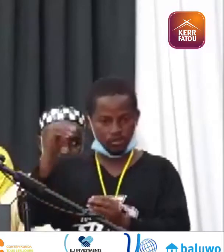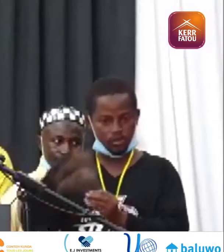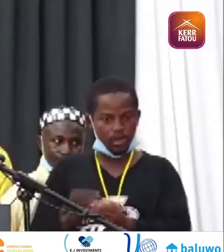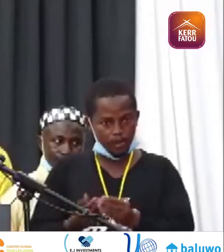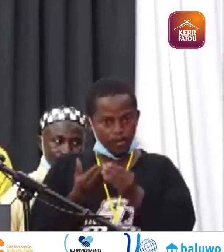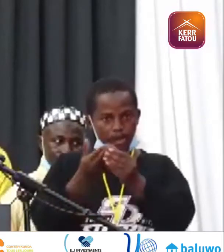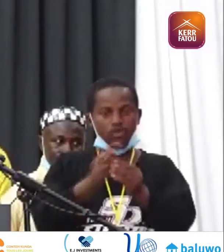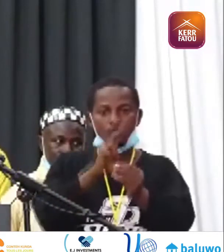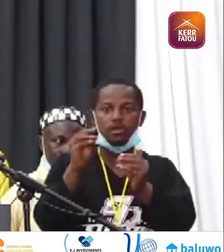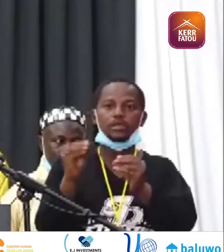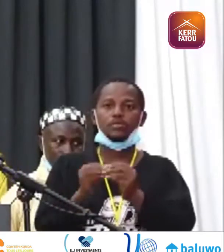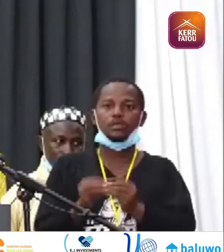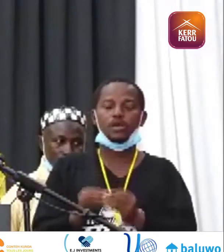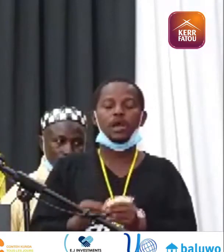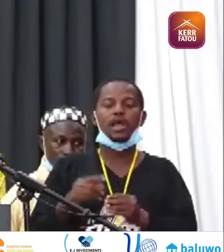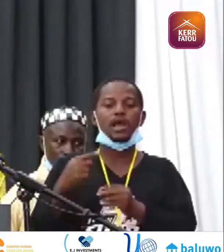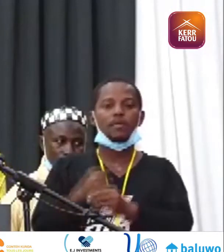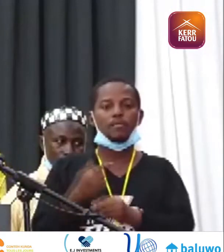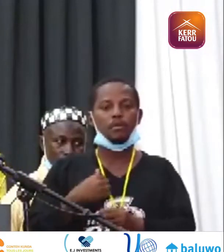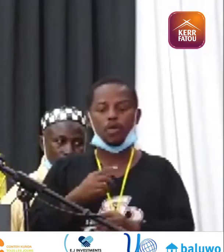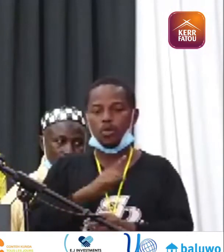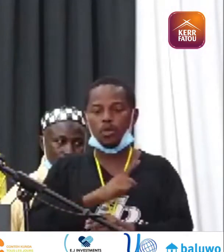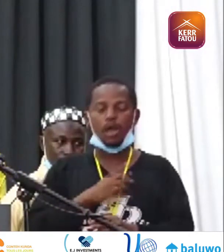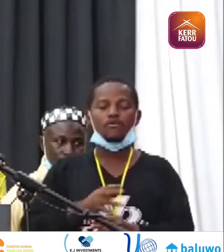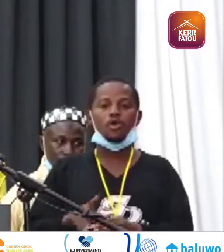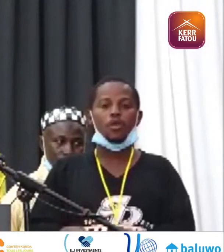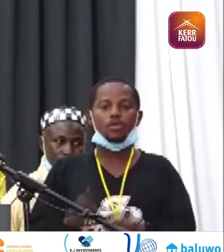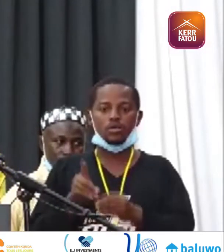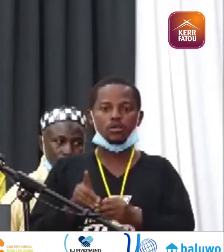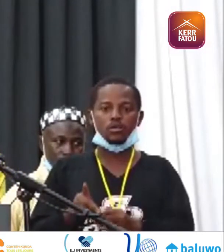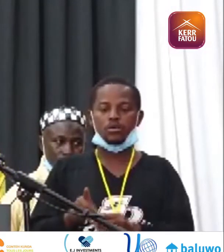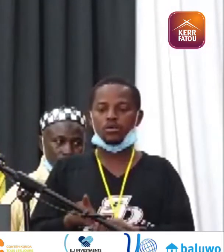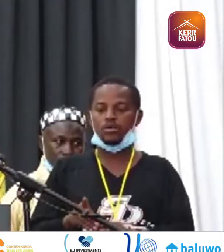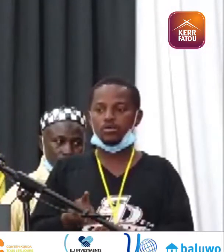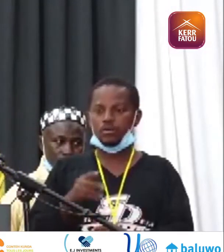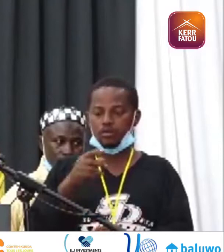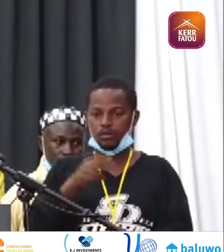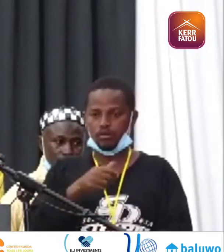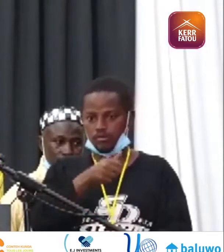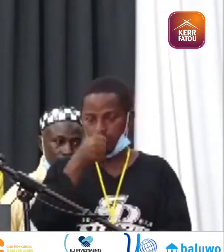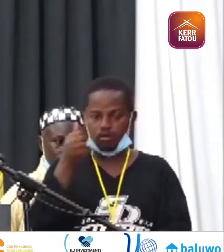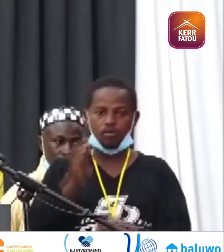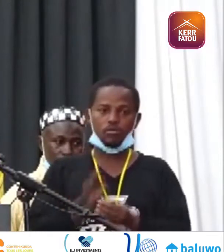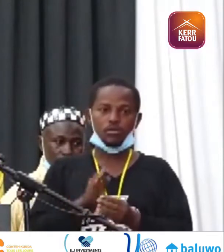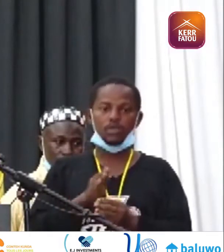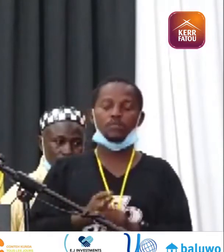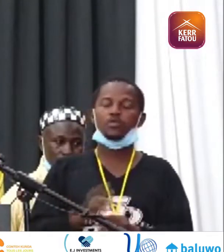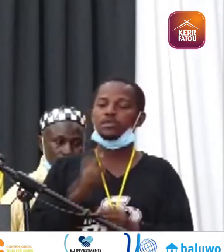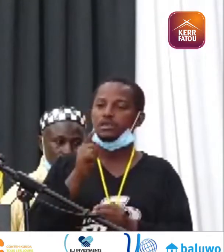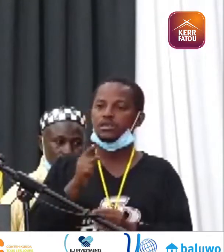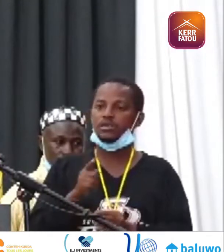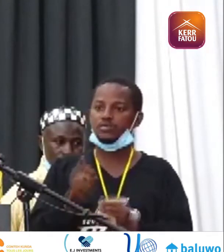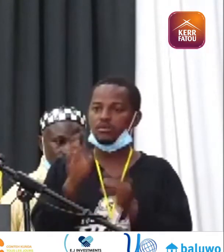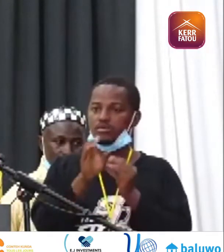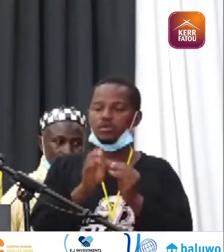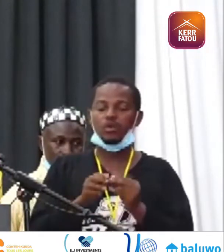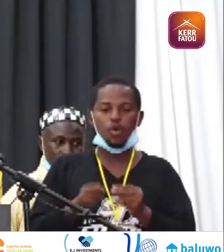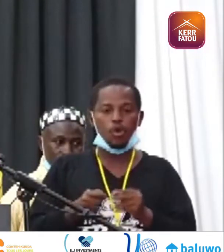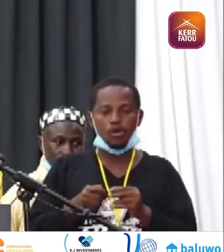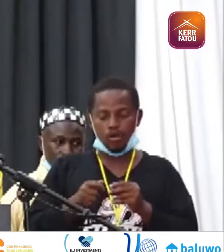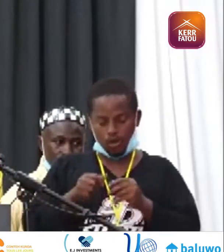National Assembly, and Gambians will have the opportunity to vote on it, as it is the charter that will